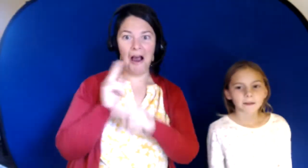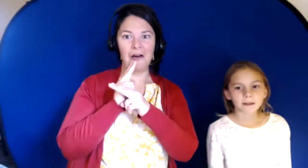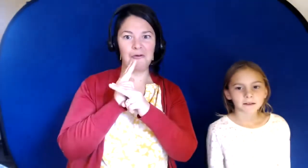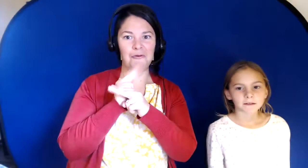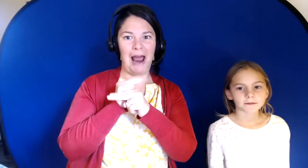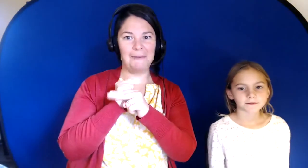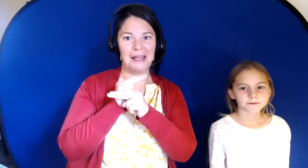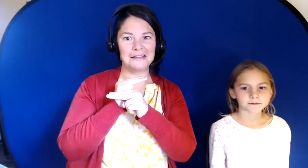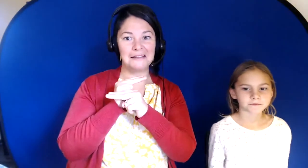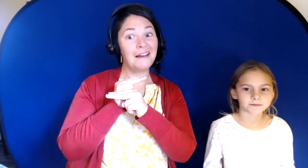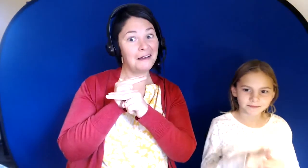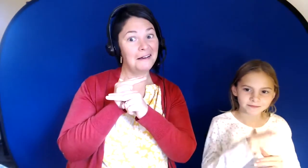Rabbit.